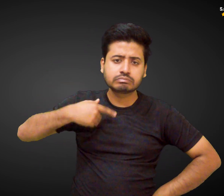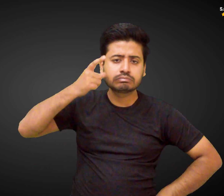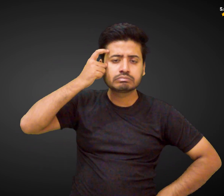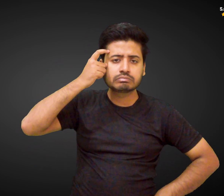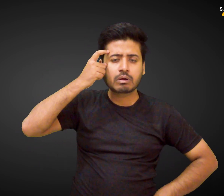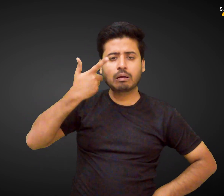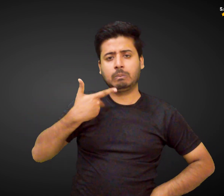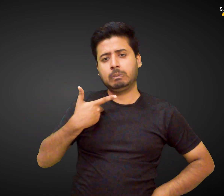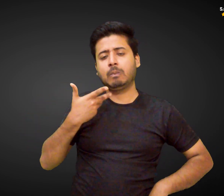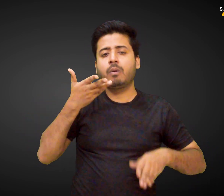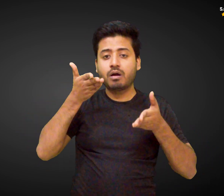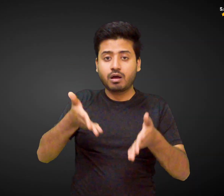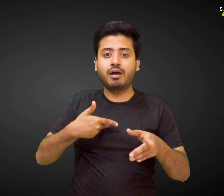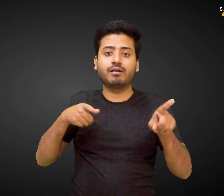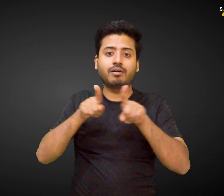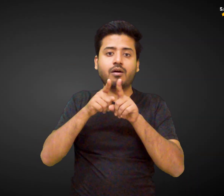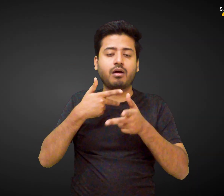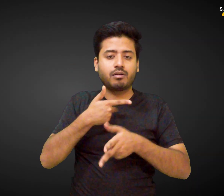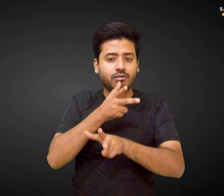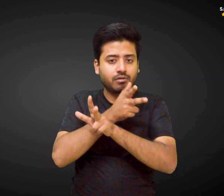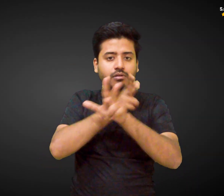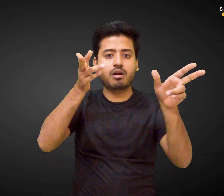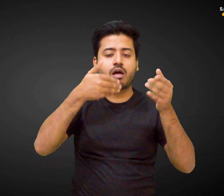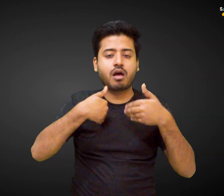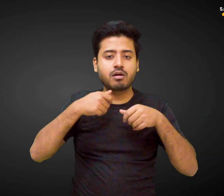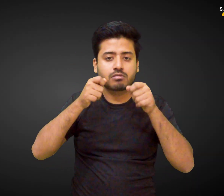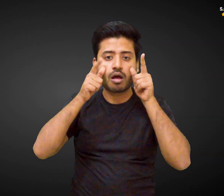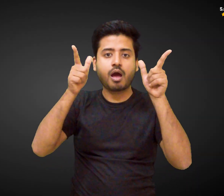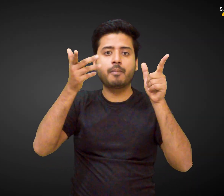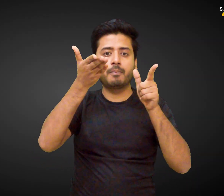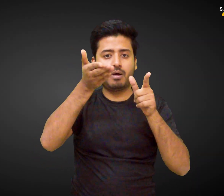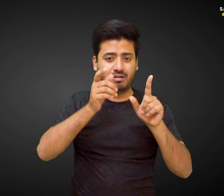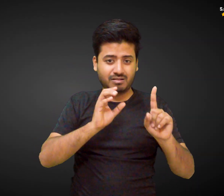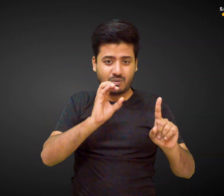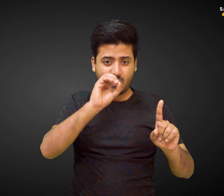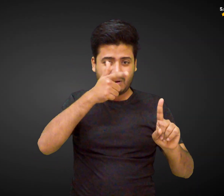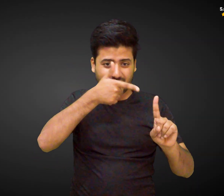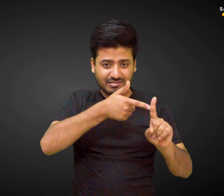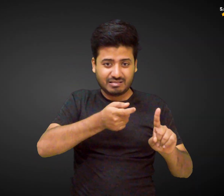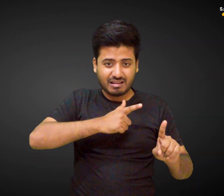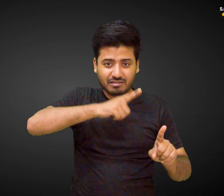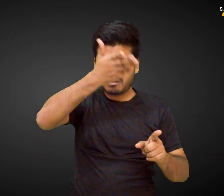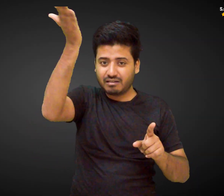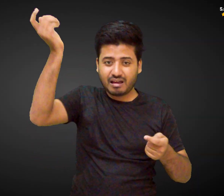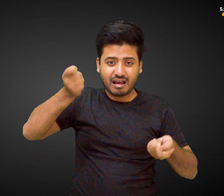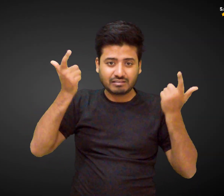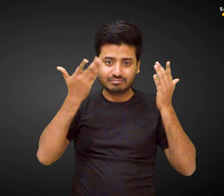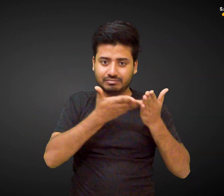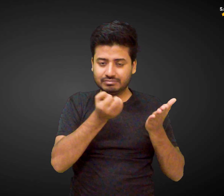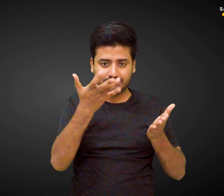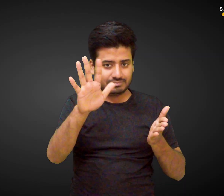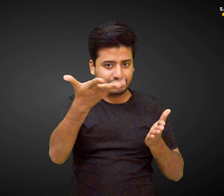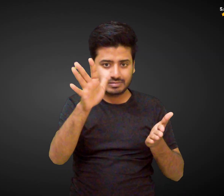vitamin C. Yes, using olive oil is generally good for eating, as it is rich in healthy monounsaturated